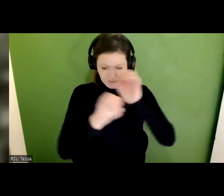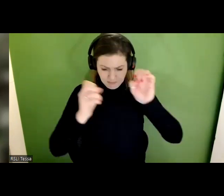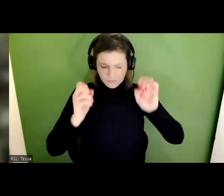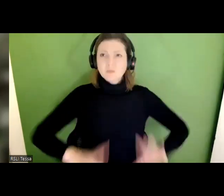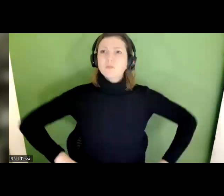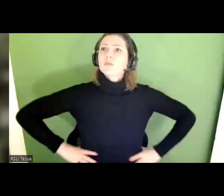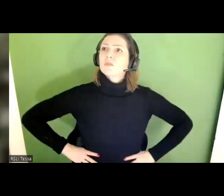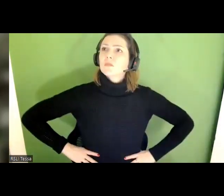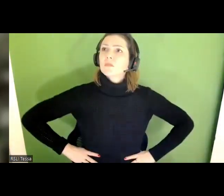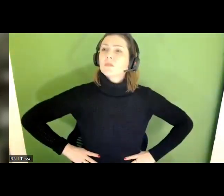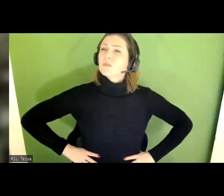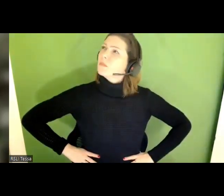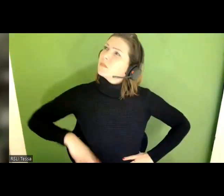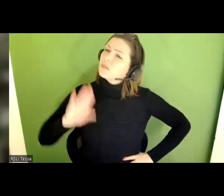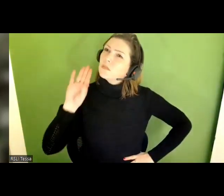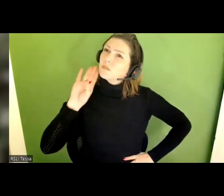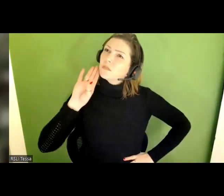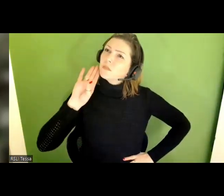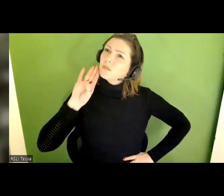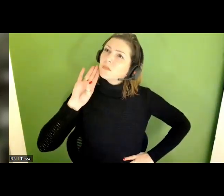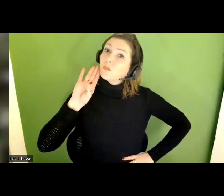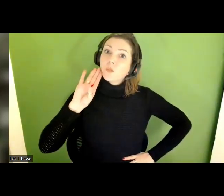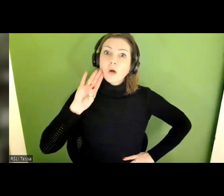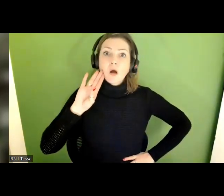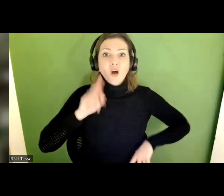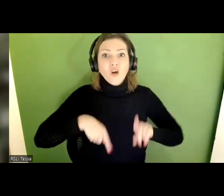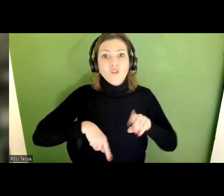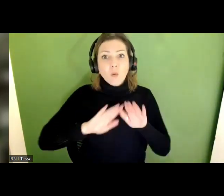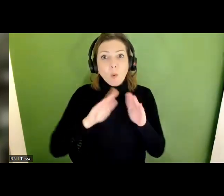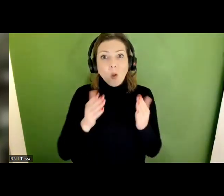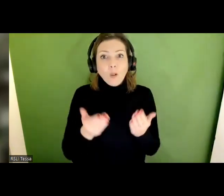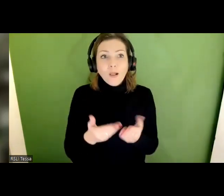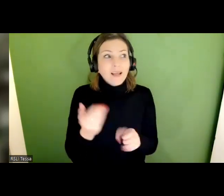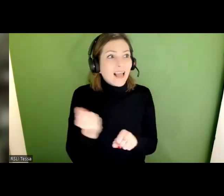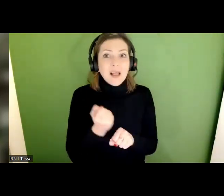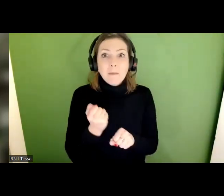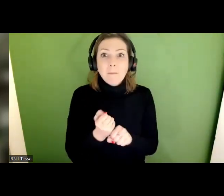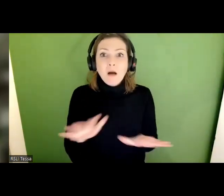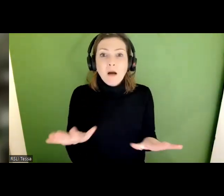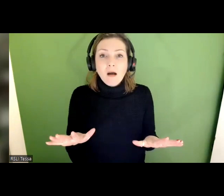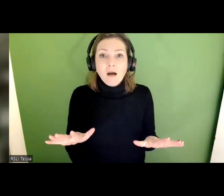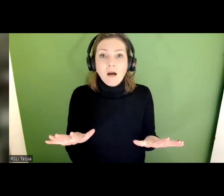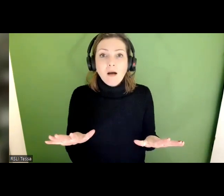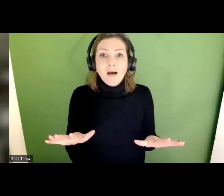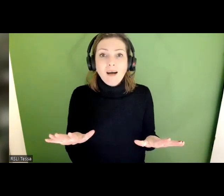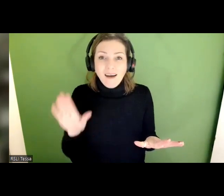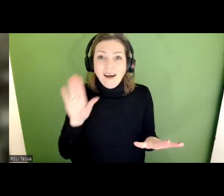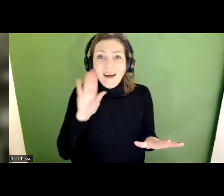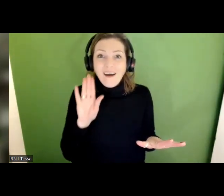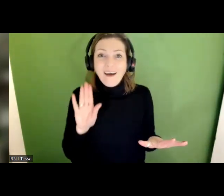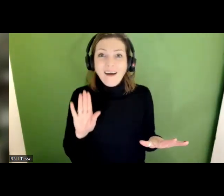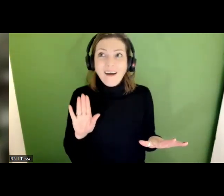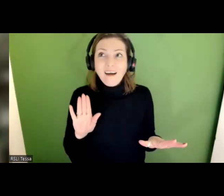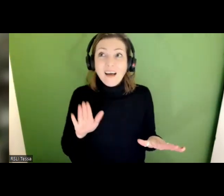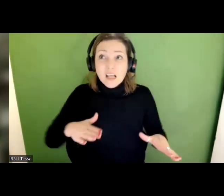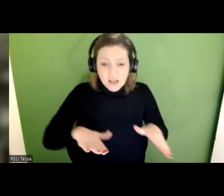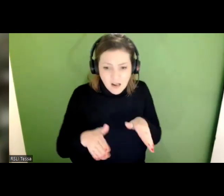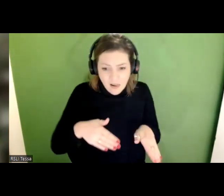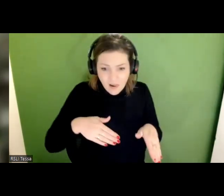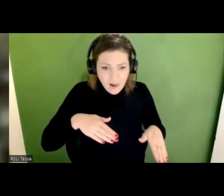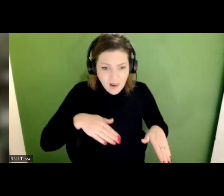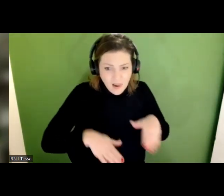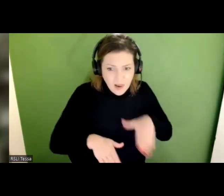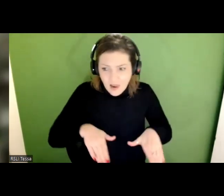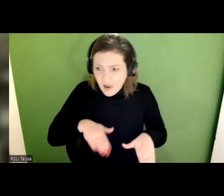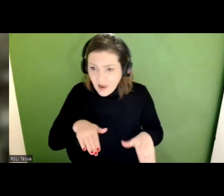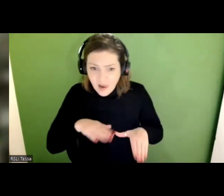and pricked up her ears. Football. There was a game going on. Polly could hear it. The scuff of feet and the thud of the